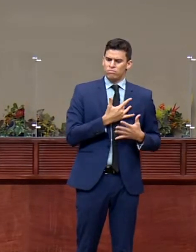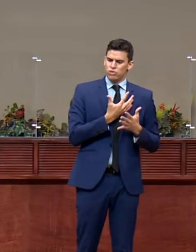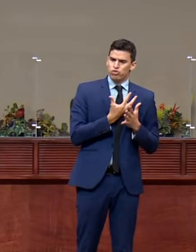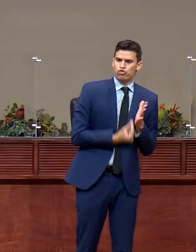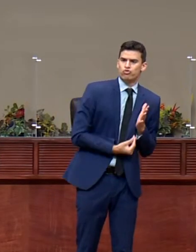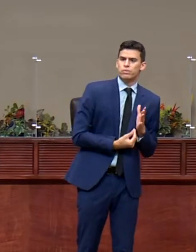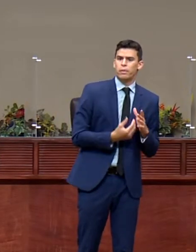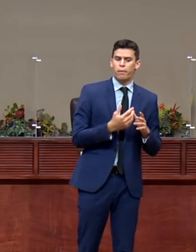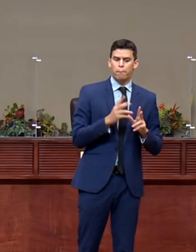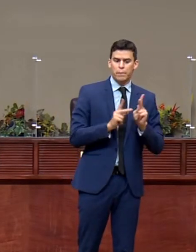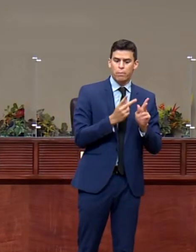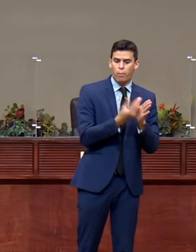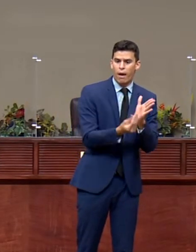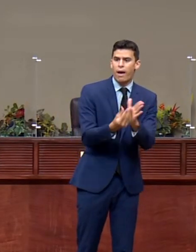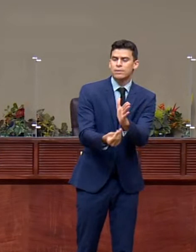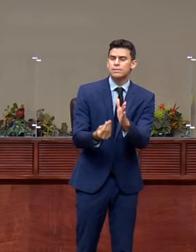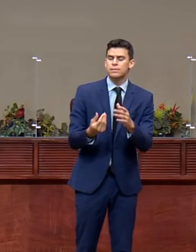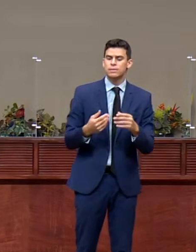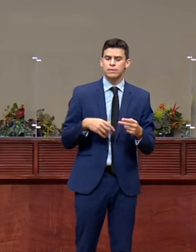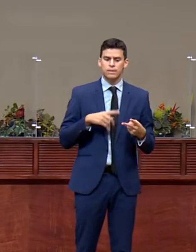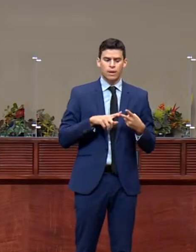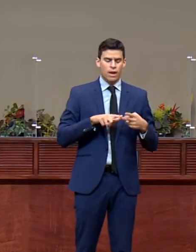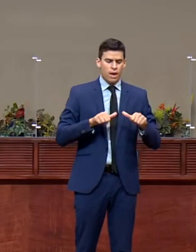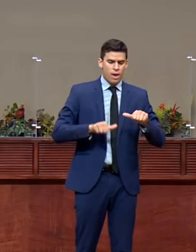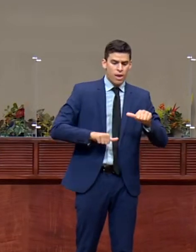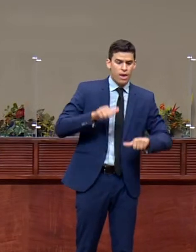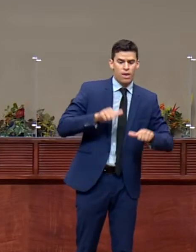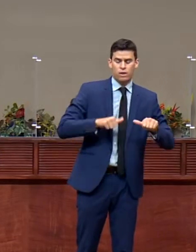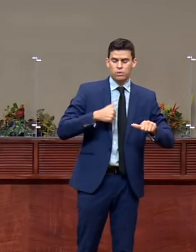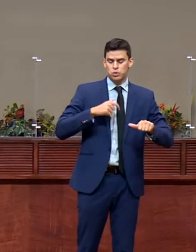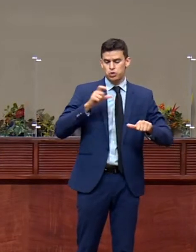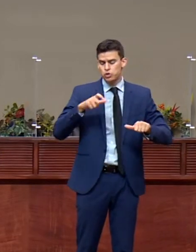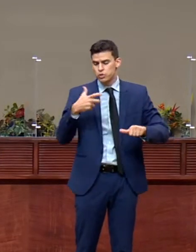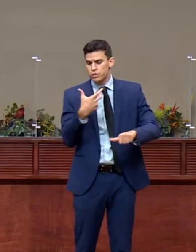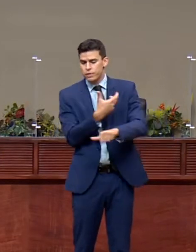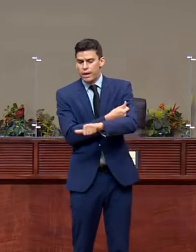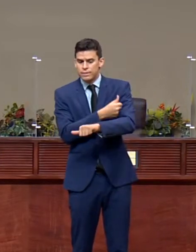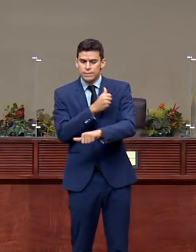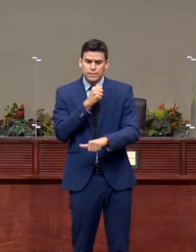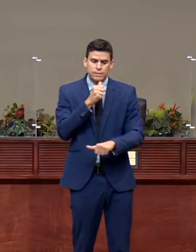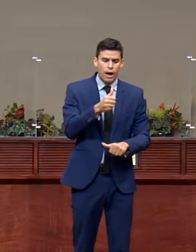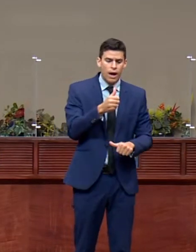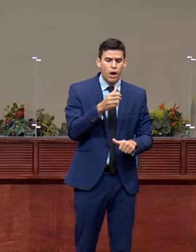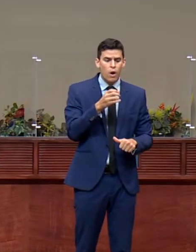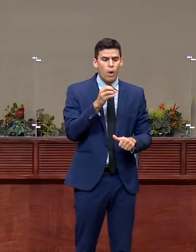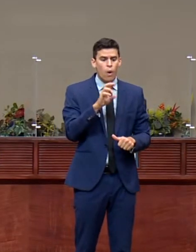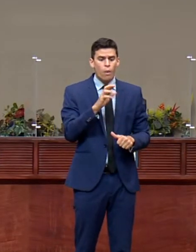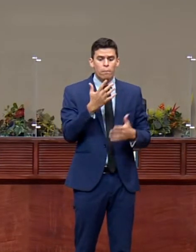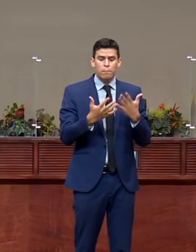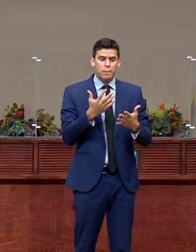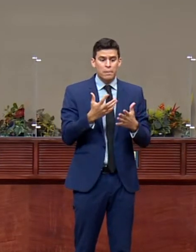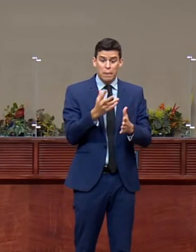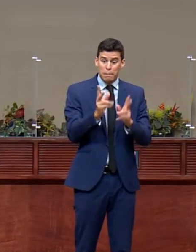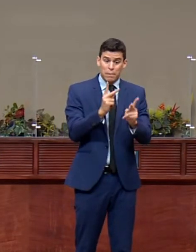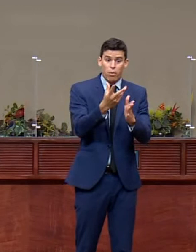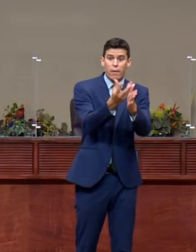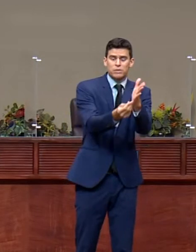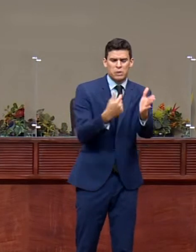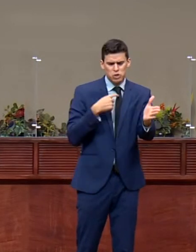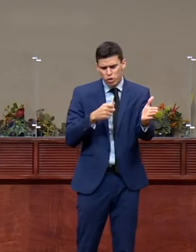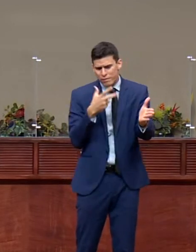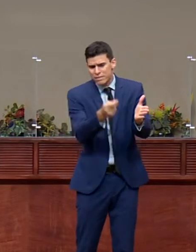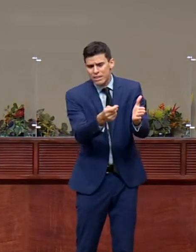of family members, the uncertainty of, should I have vaccinated that family member? Maybe I should have. And the